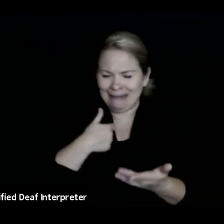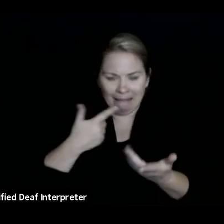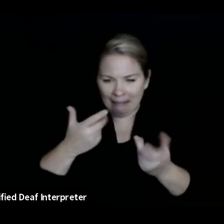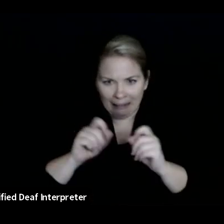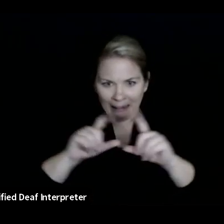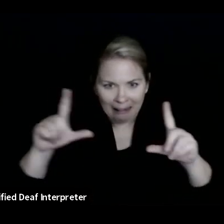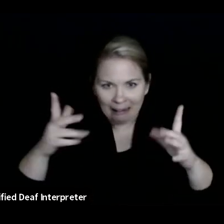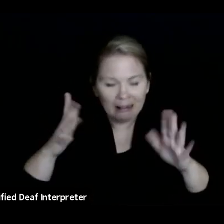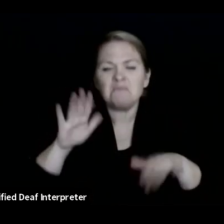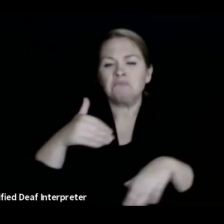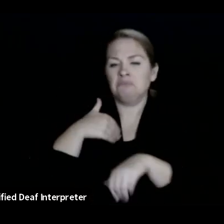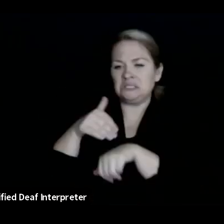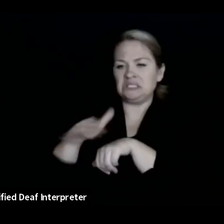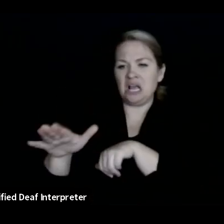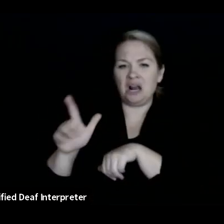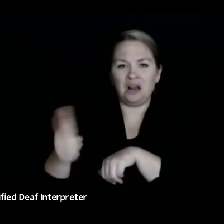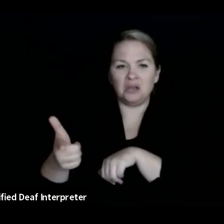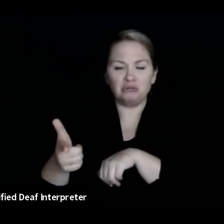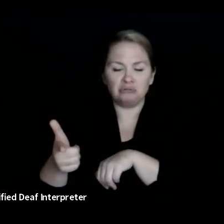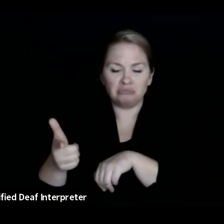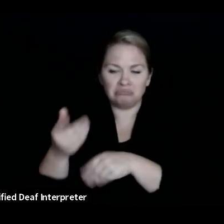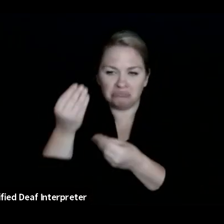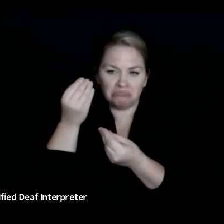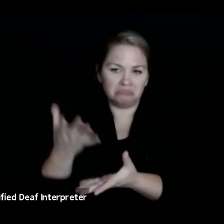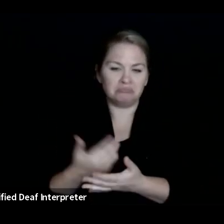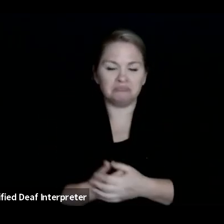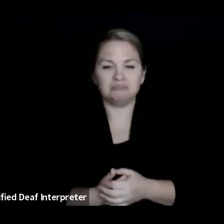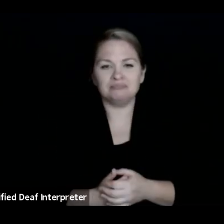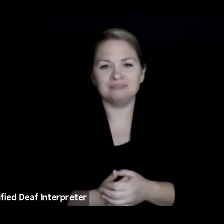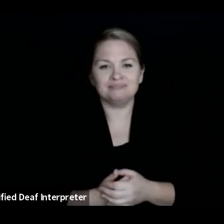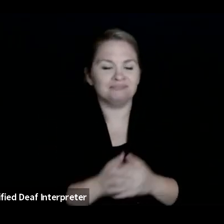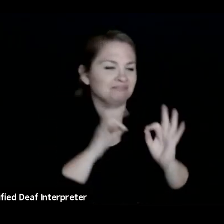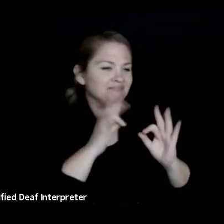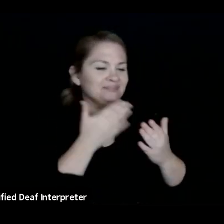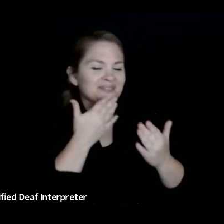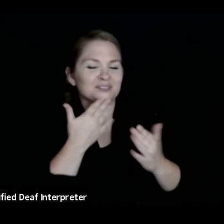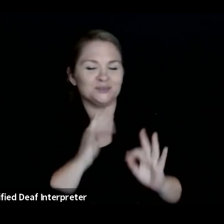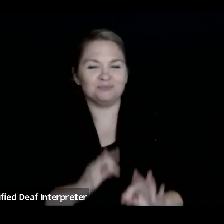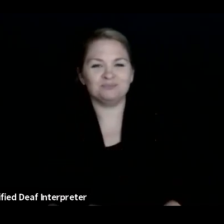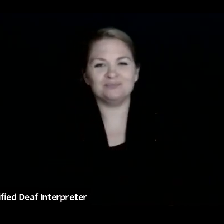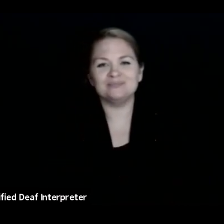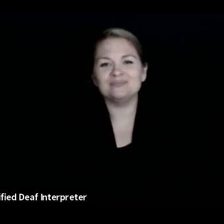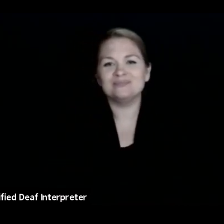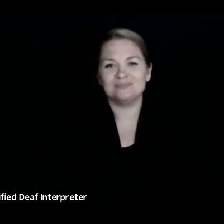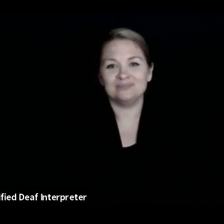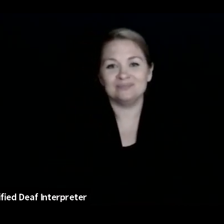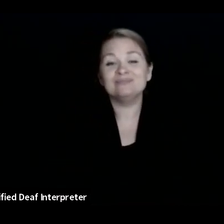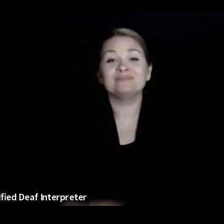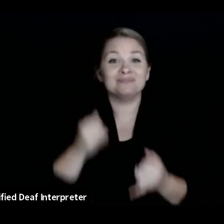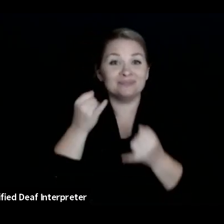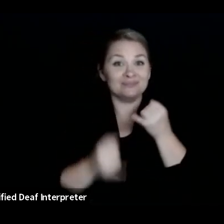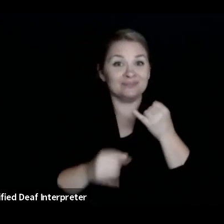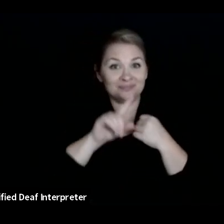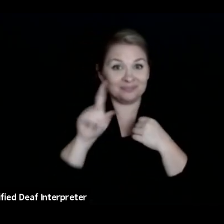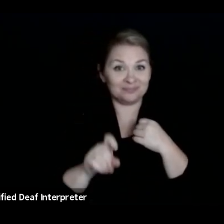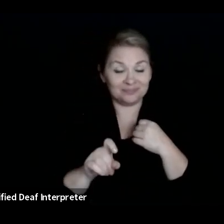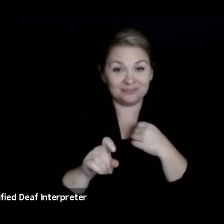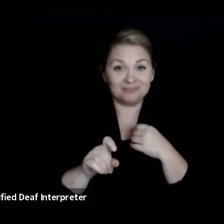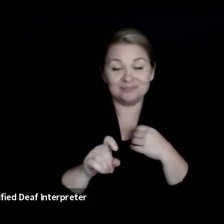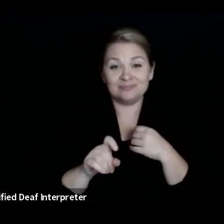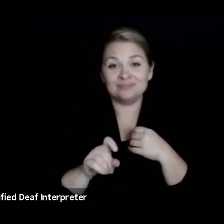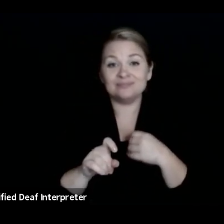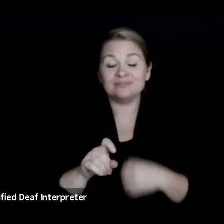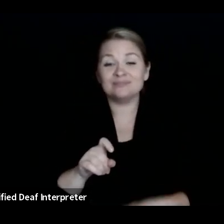Operator, we have time for one more question. Your next question is from the line of Chris Megan from Pioneer Press. Your line is